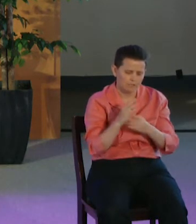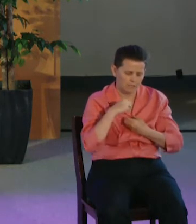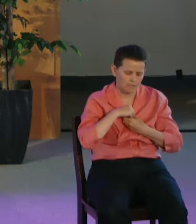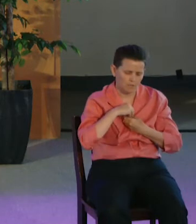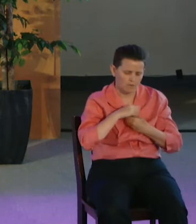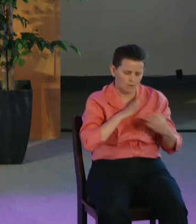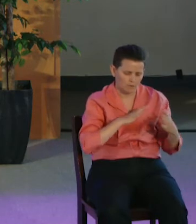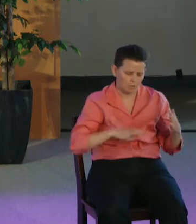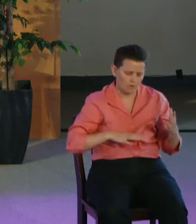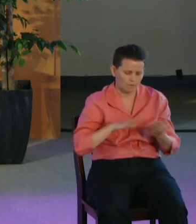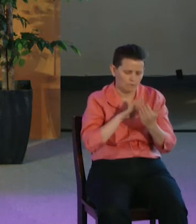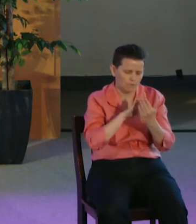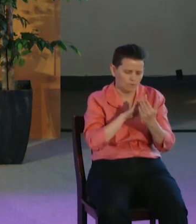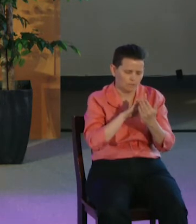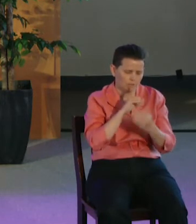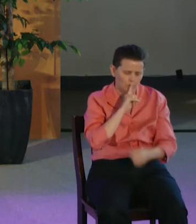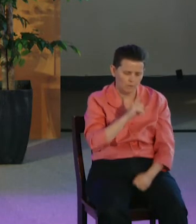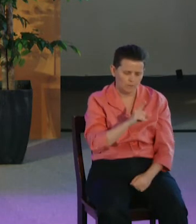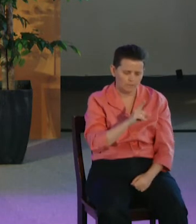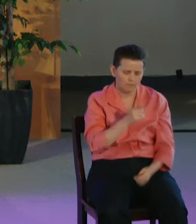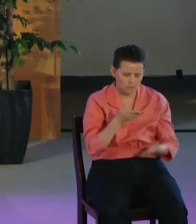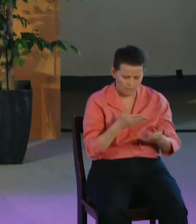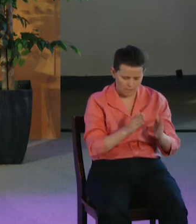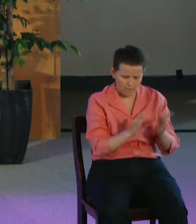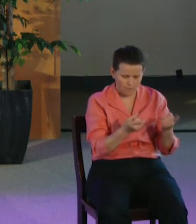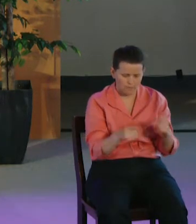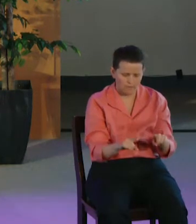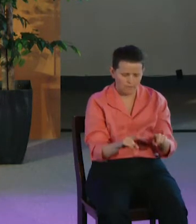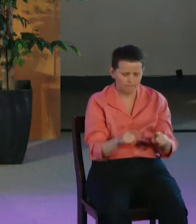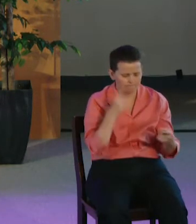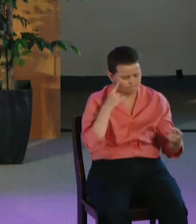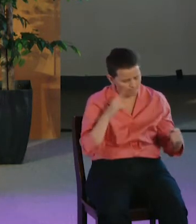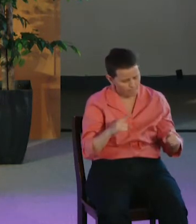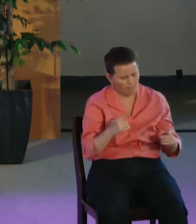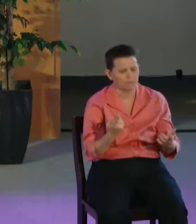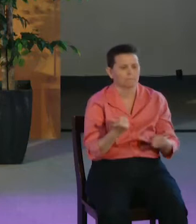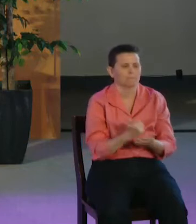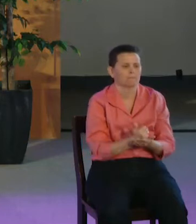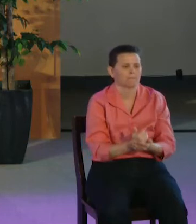Christ presence. And so it is, and so we allow it to be. Amen.